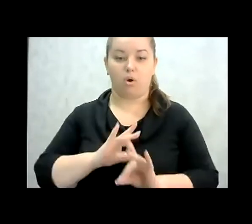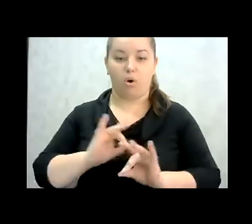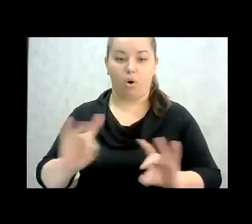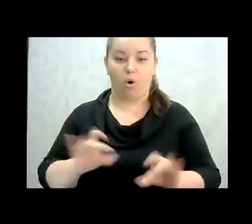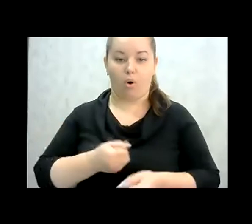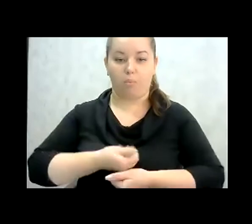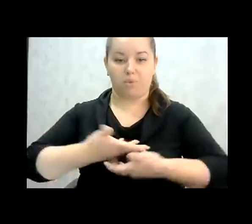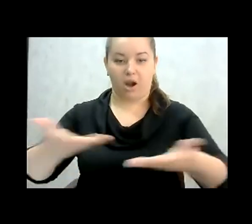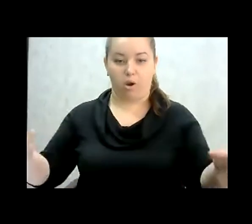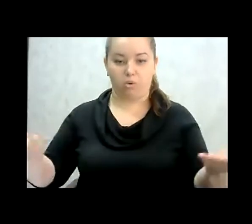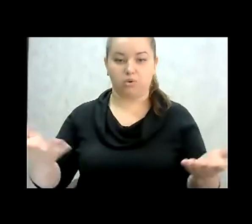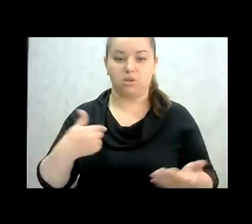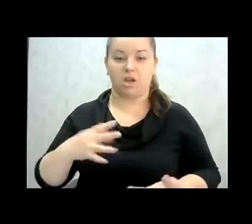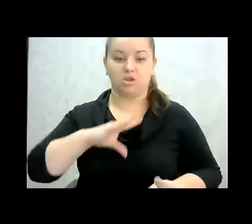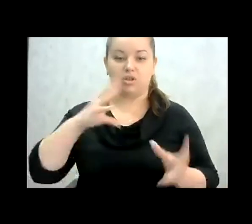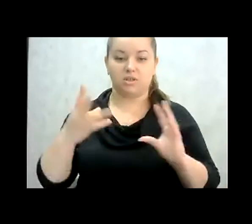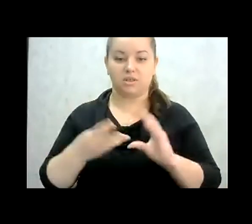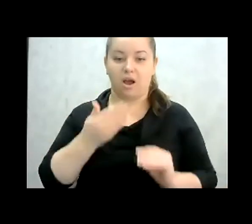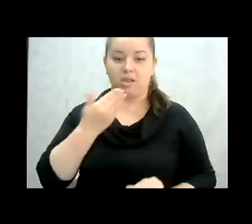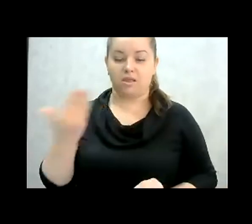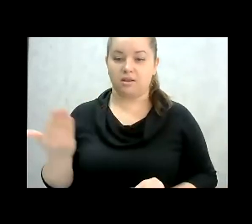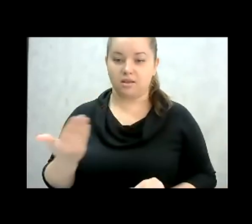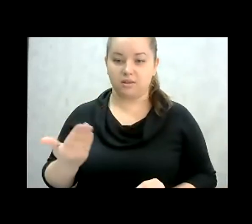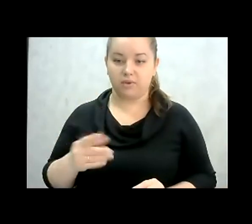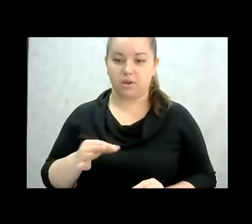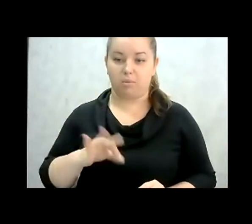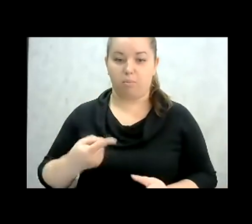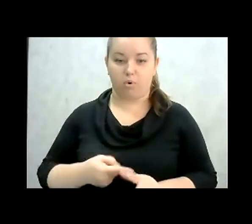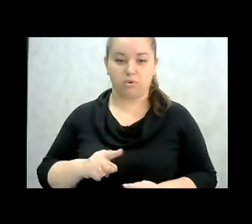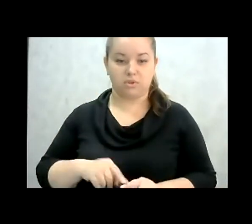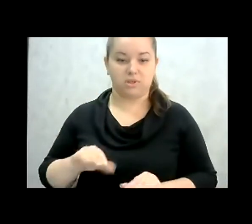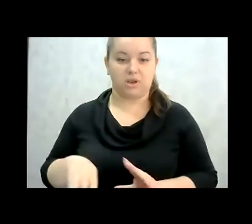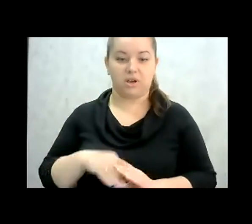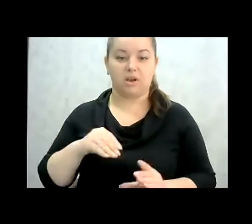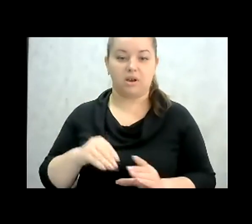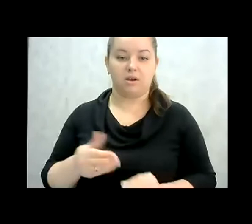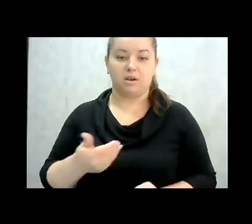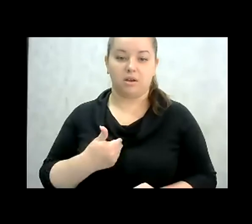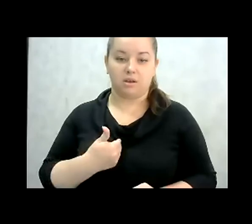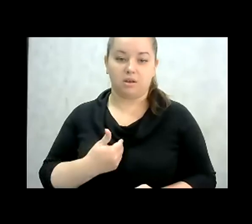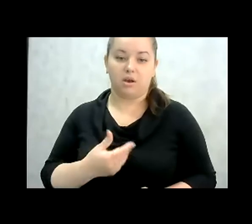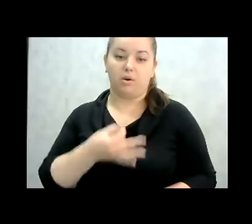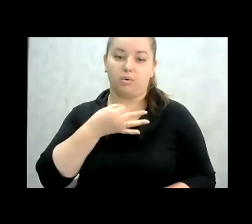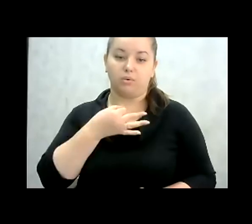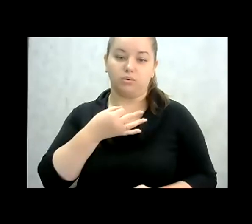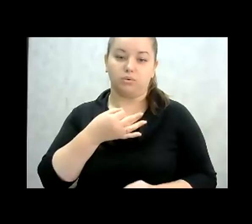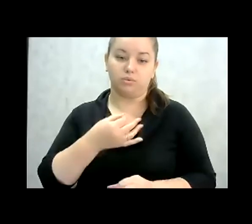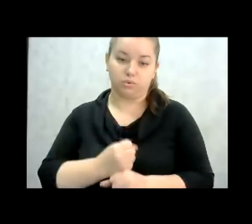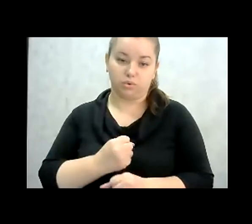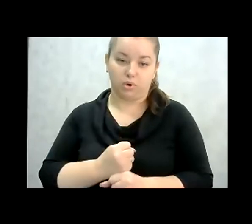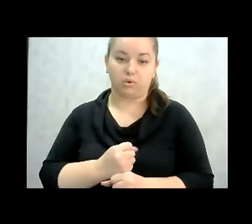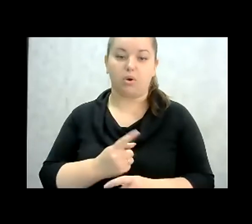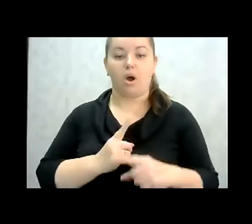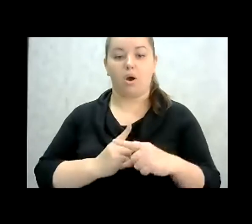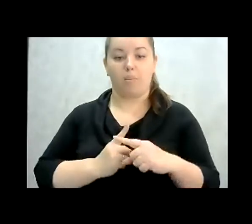with a positive remark when it comes to the work of the election administration and actors involved in organizing and